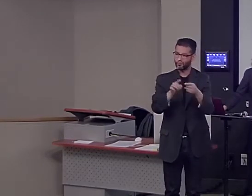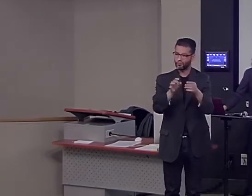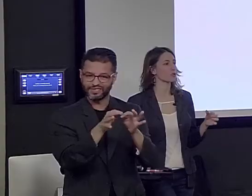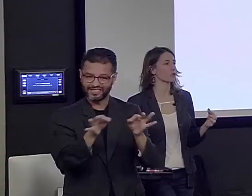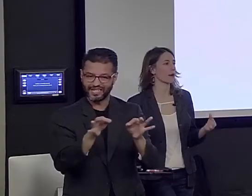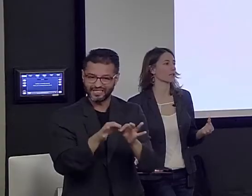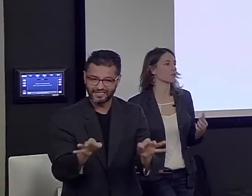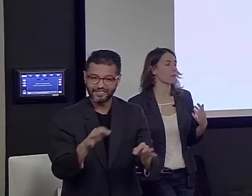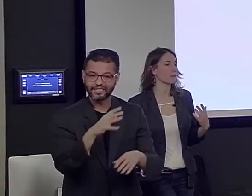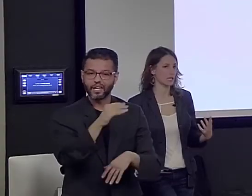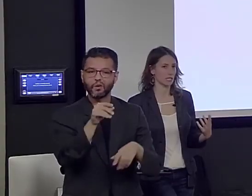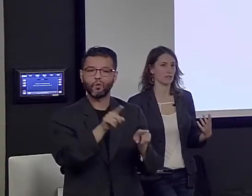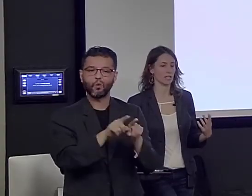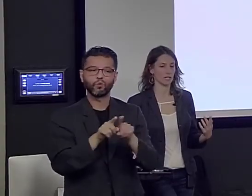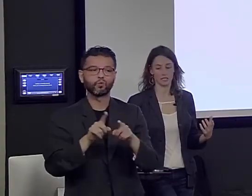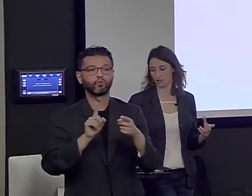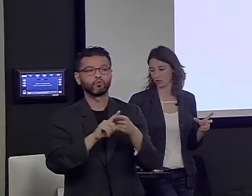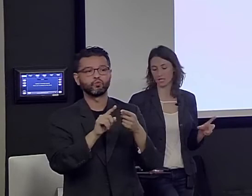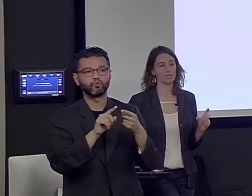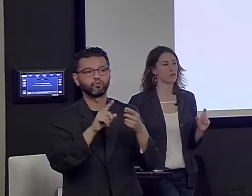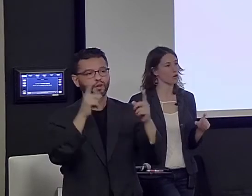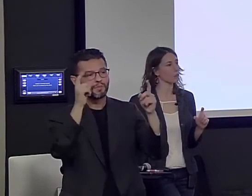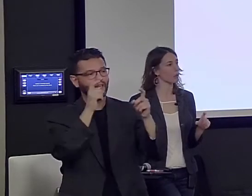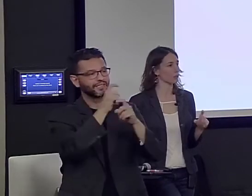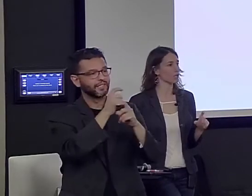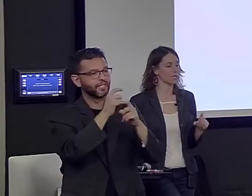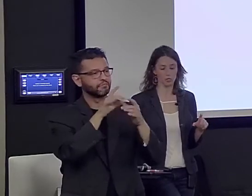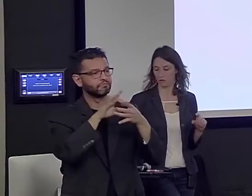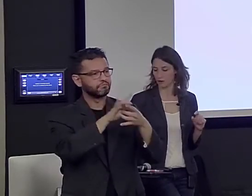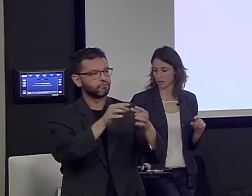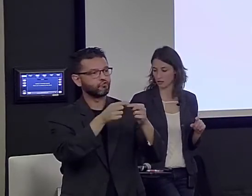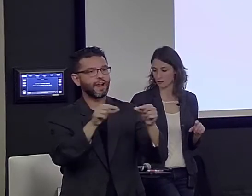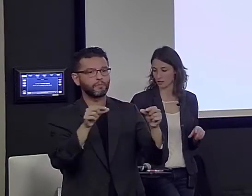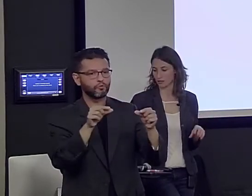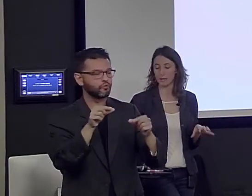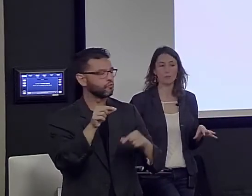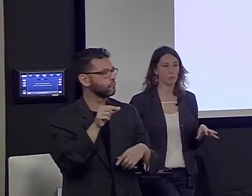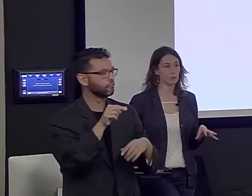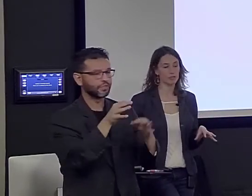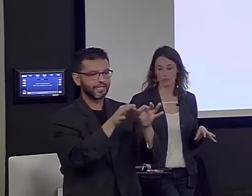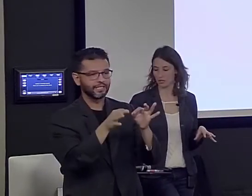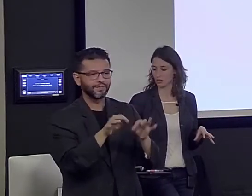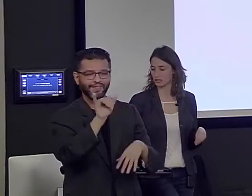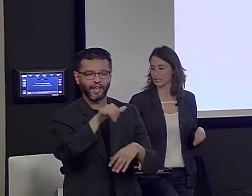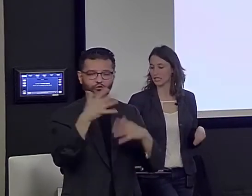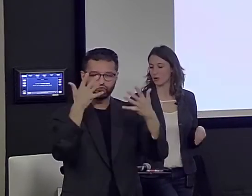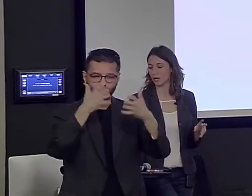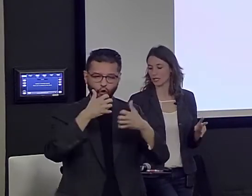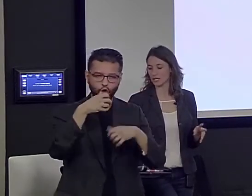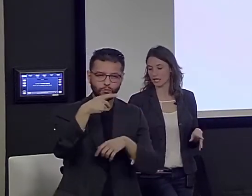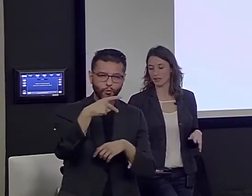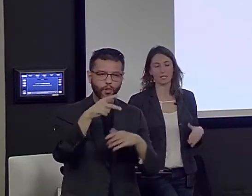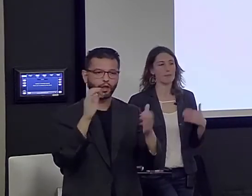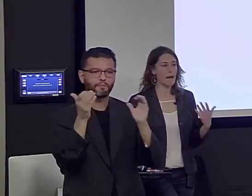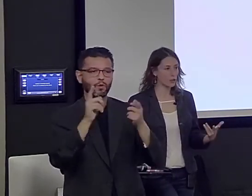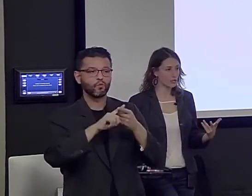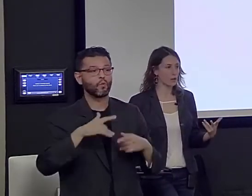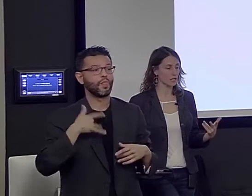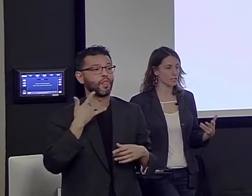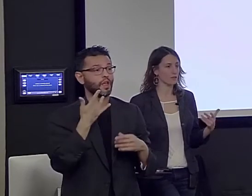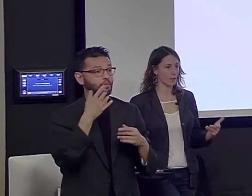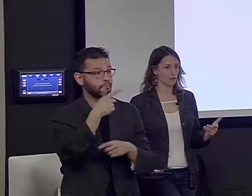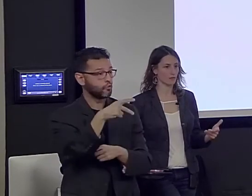it responds to the grammatical complexity of sentences. So that's the dark purple condition relative to the light purple condition. Whereas in the